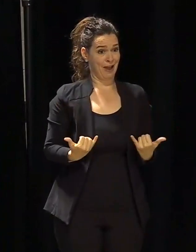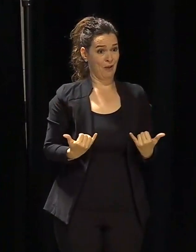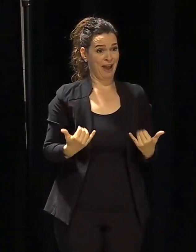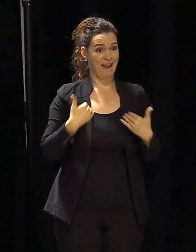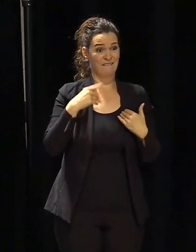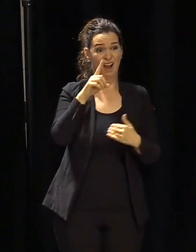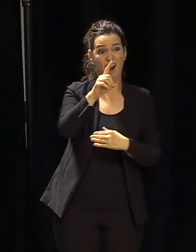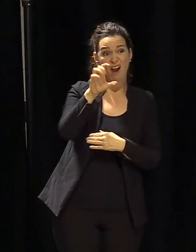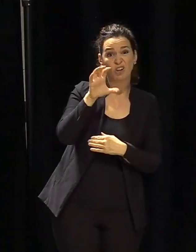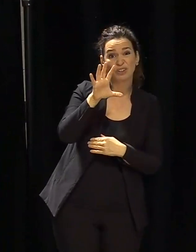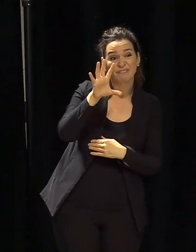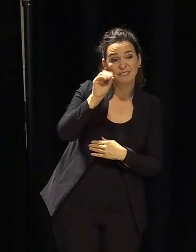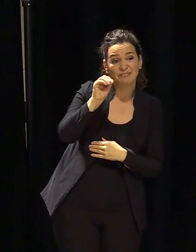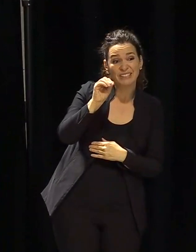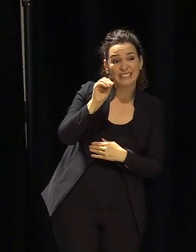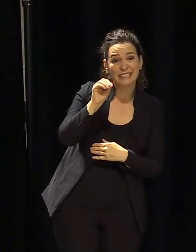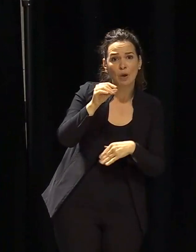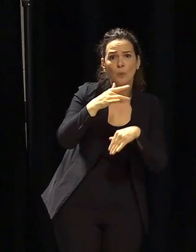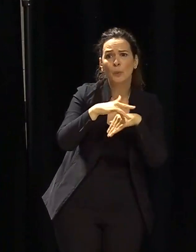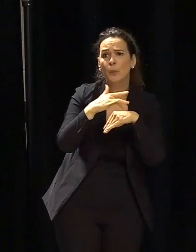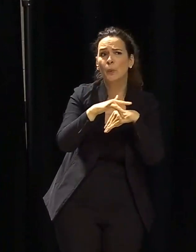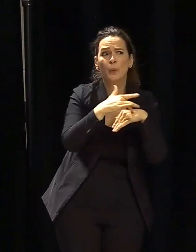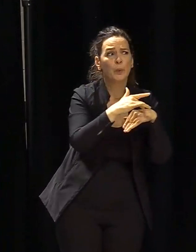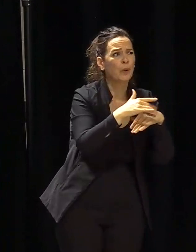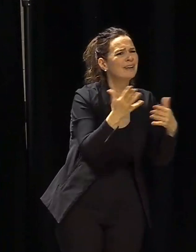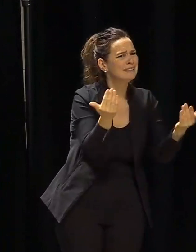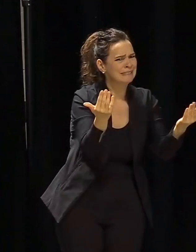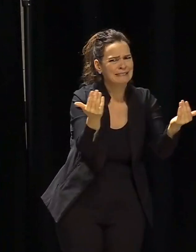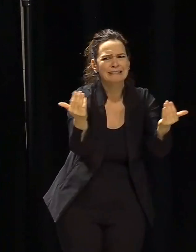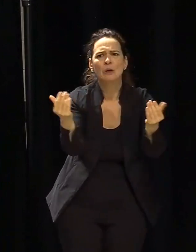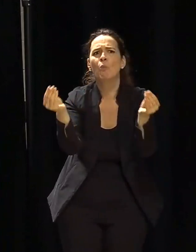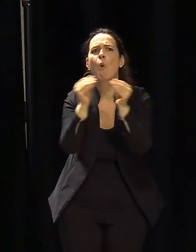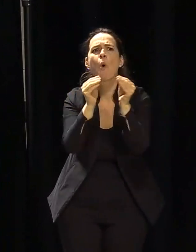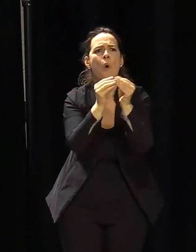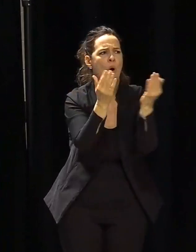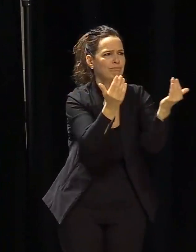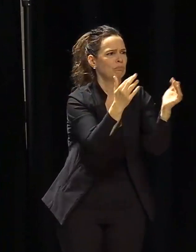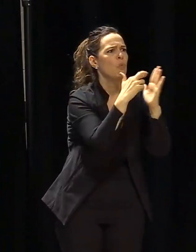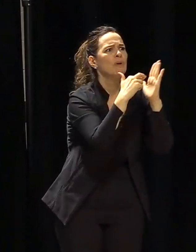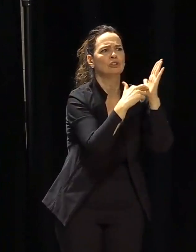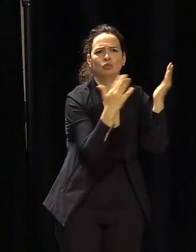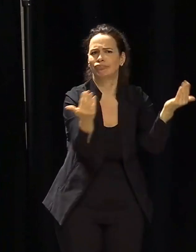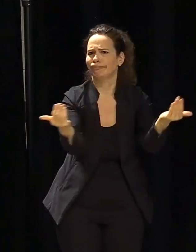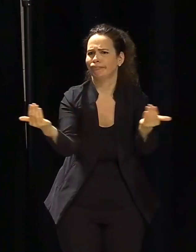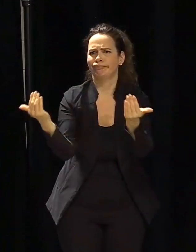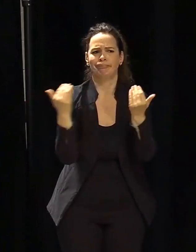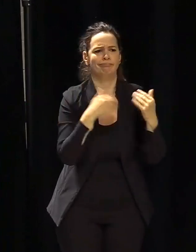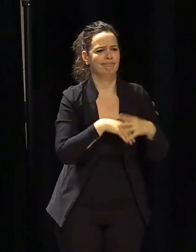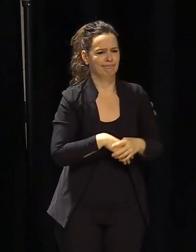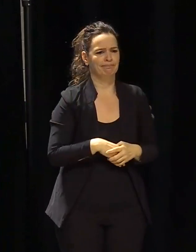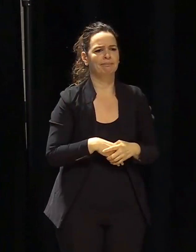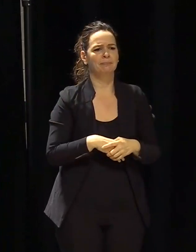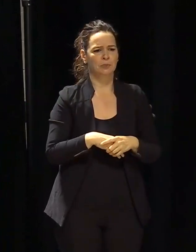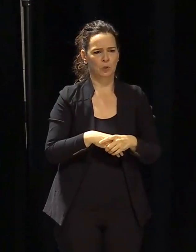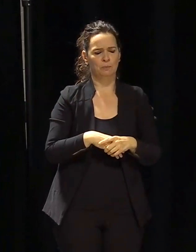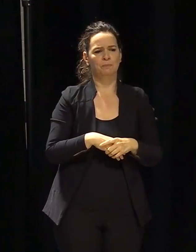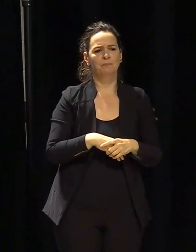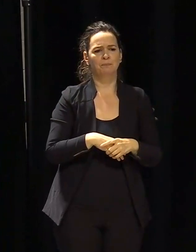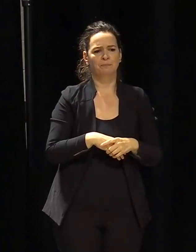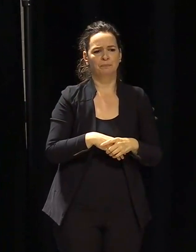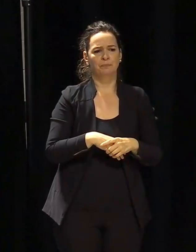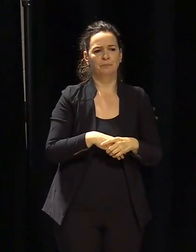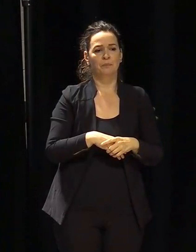Northeast neighborhood specifically, we really want you to go and get tested, but anywhere in the city, please do that. Looking